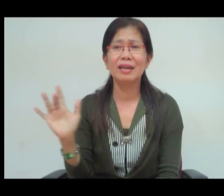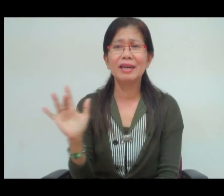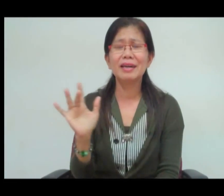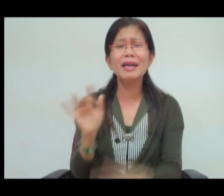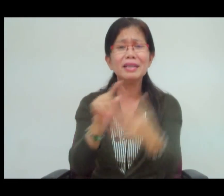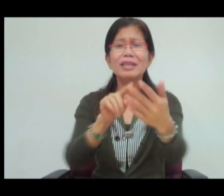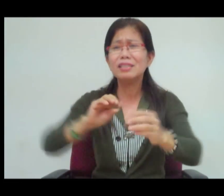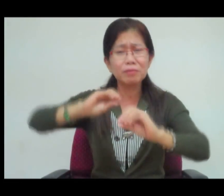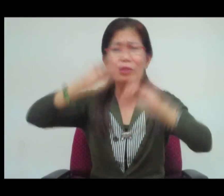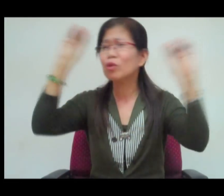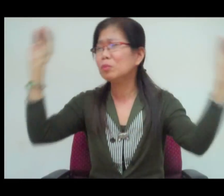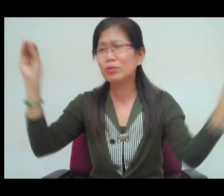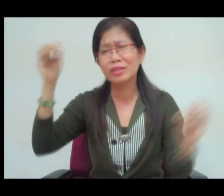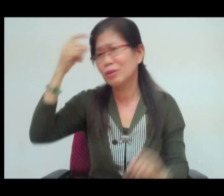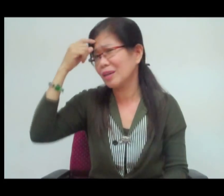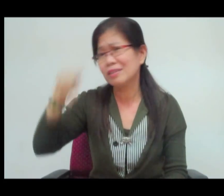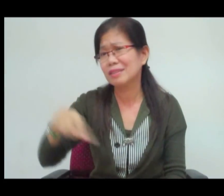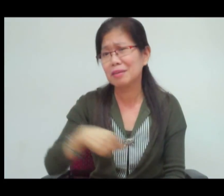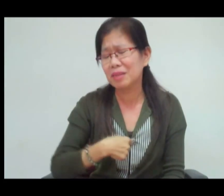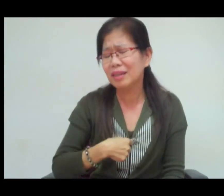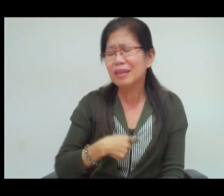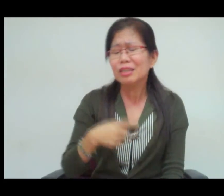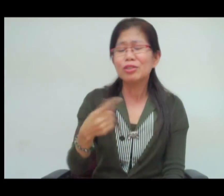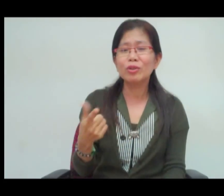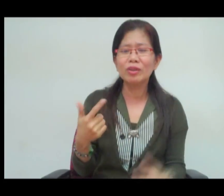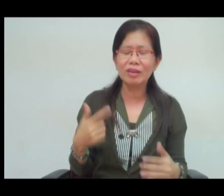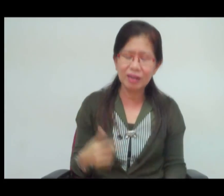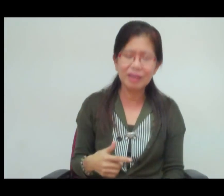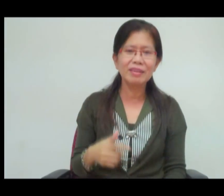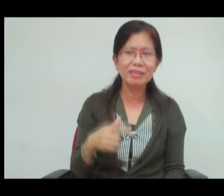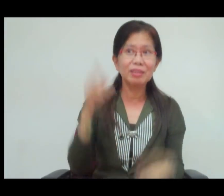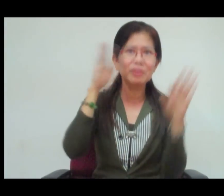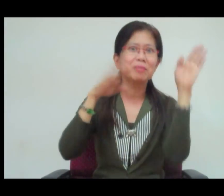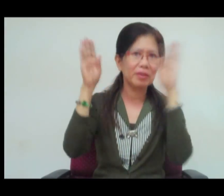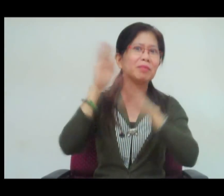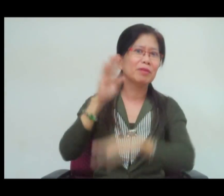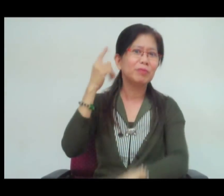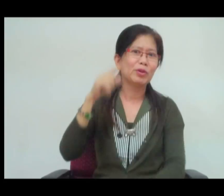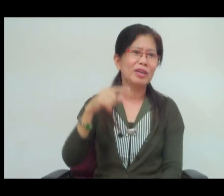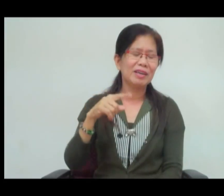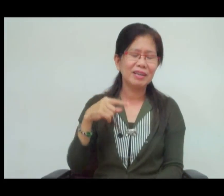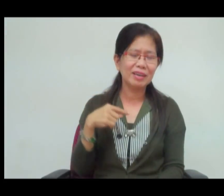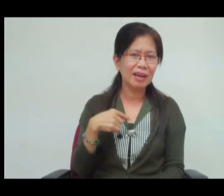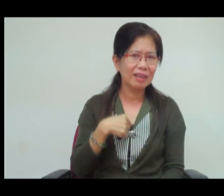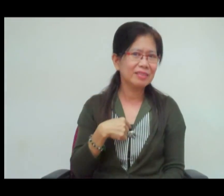And it's very obvious they don't understand me. So that was a problem for a teacher like